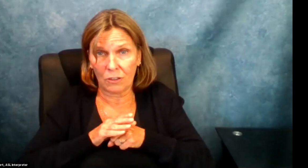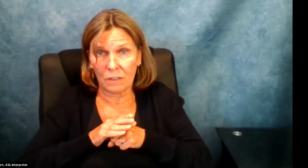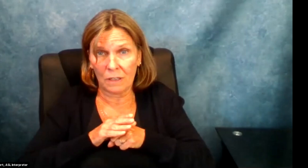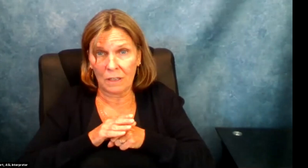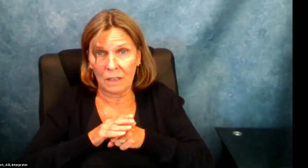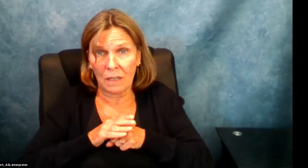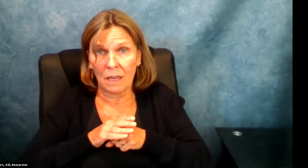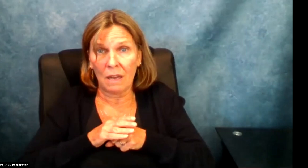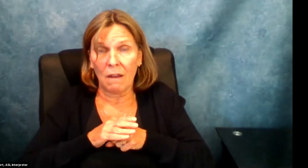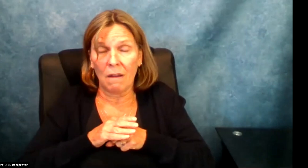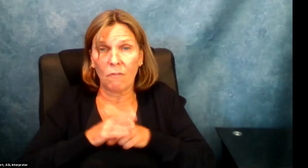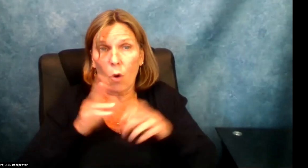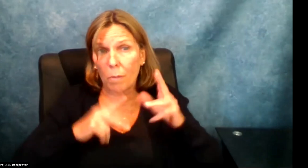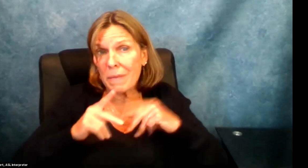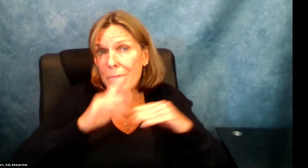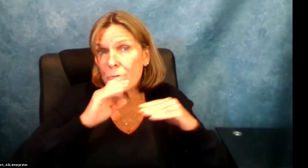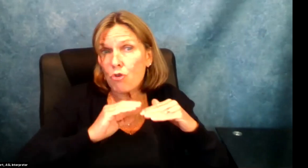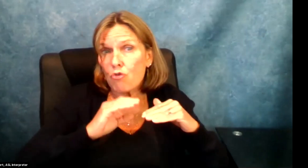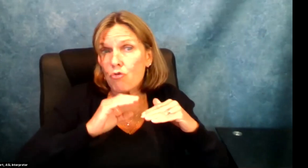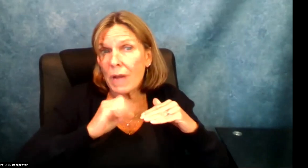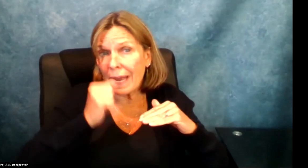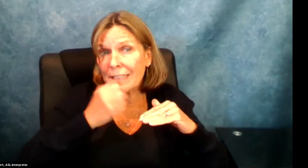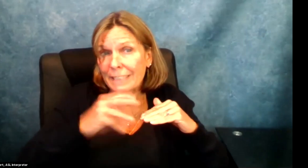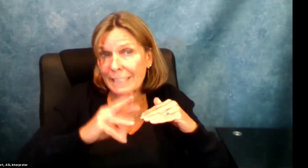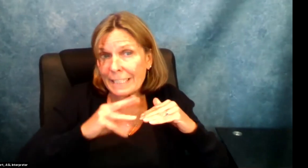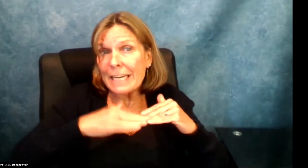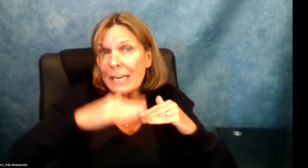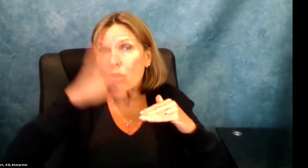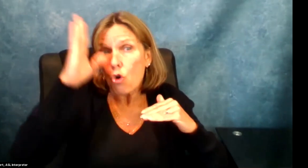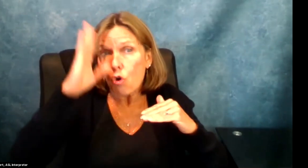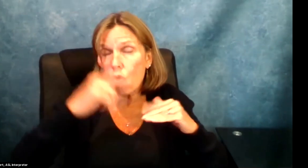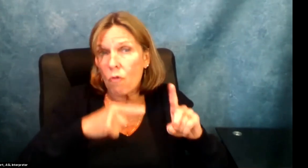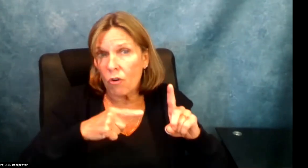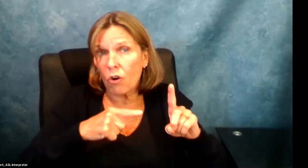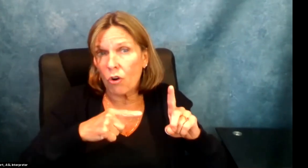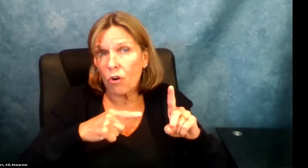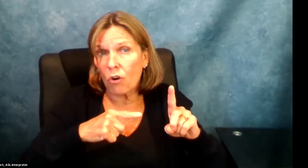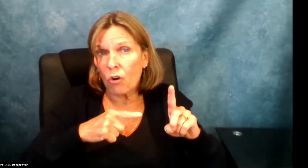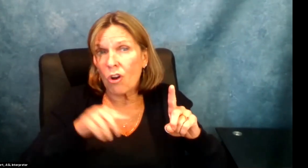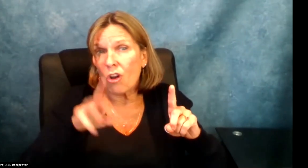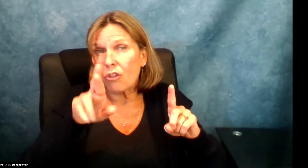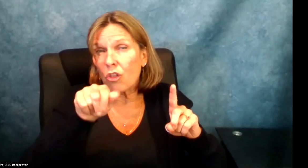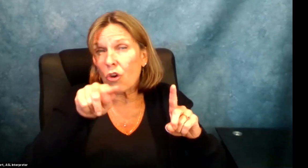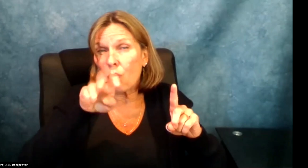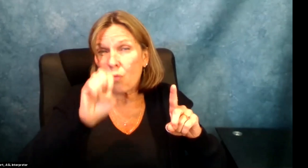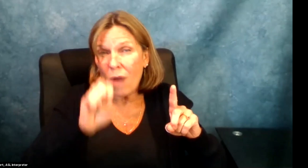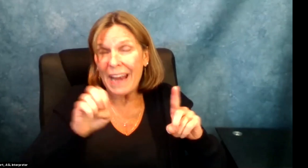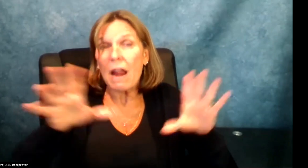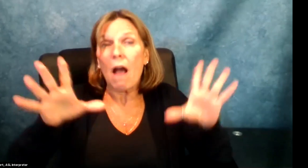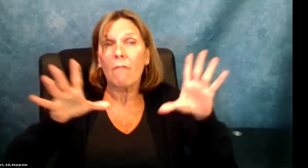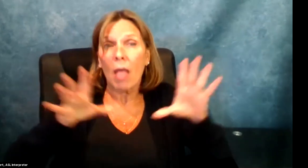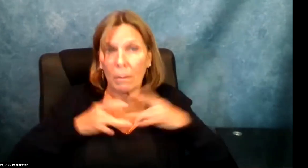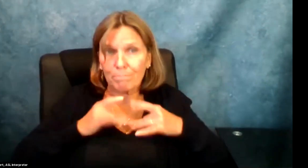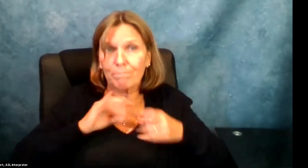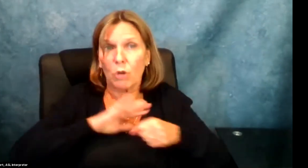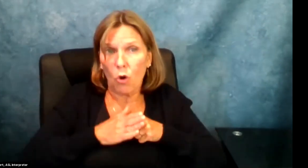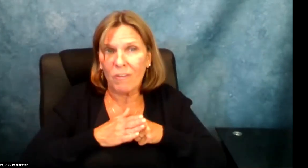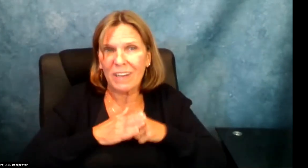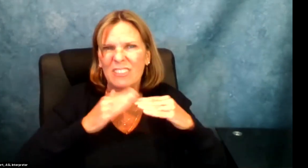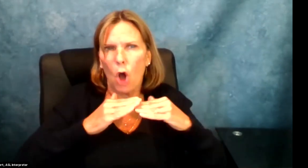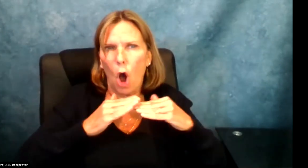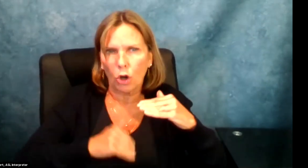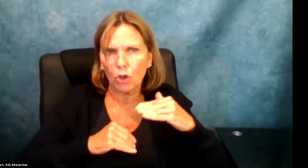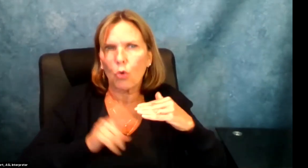age of 16 who've gotten the vaccine. The rates of breakthrough are under 1%. They're